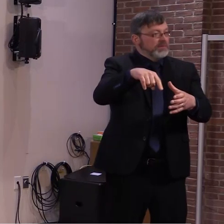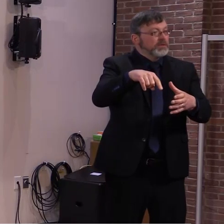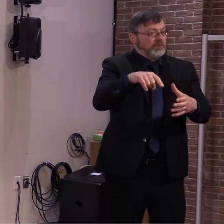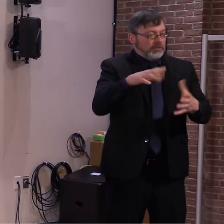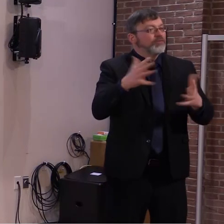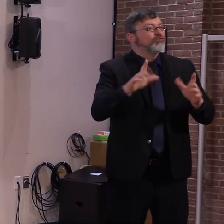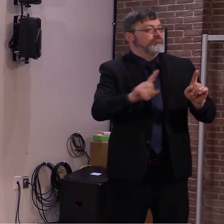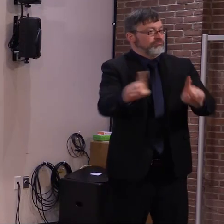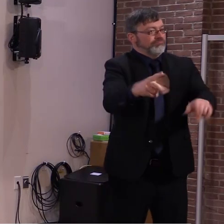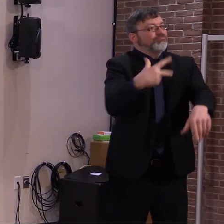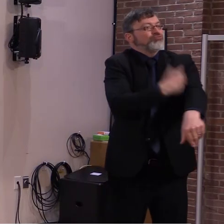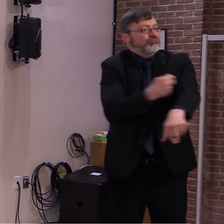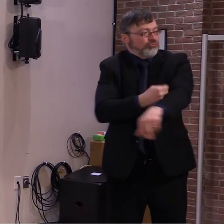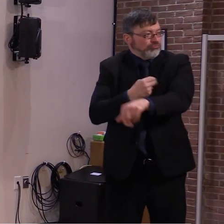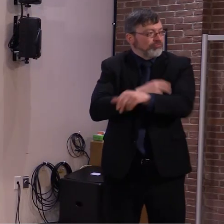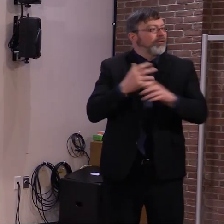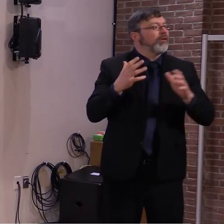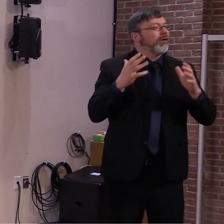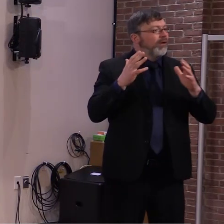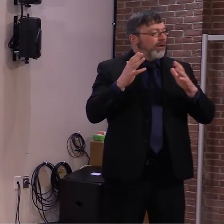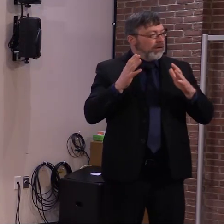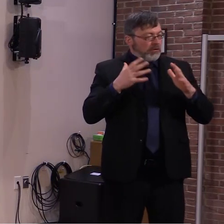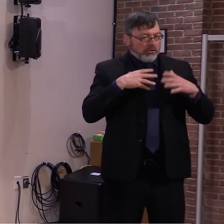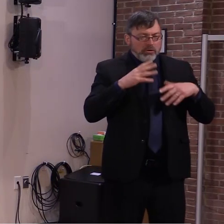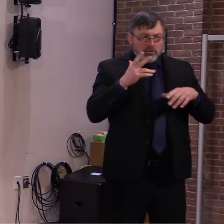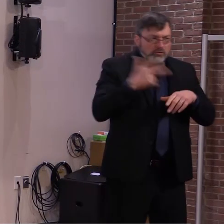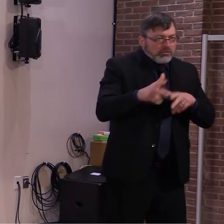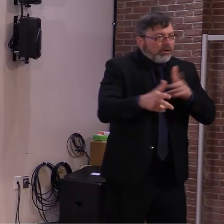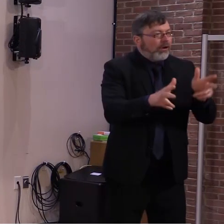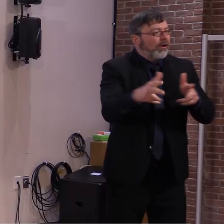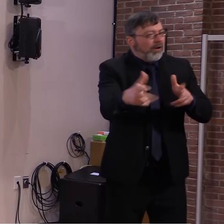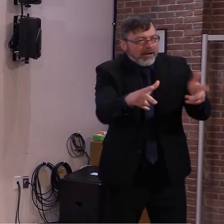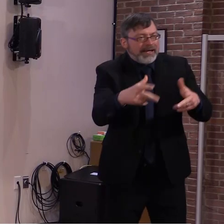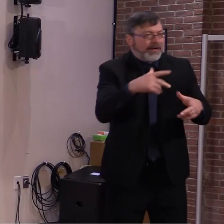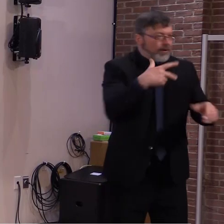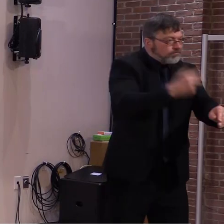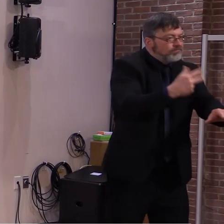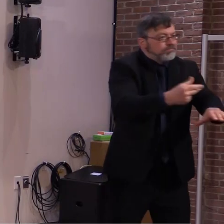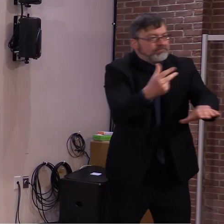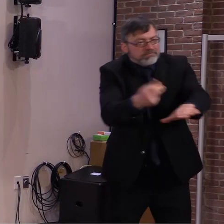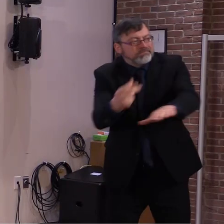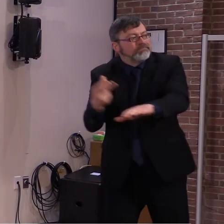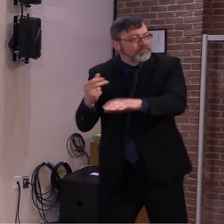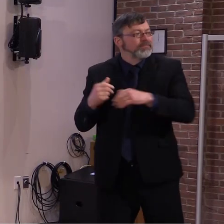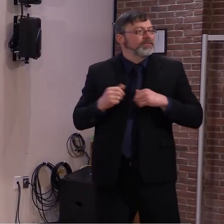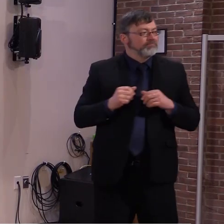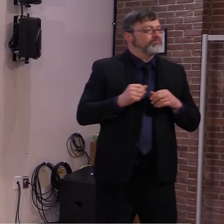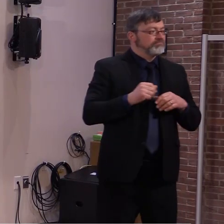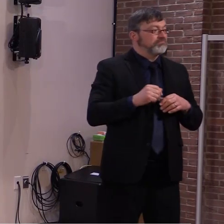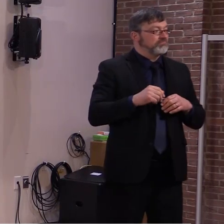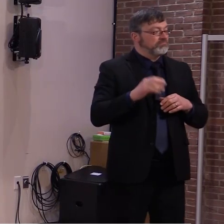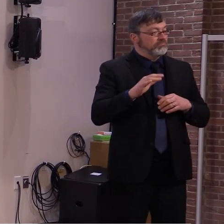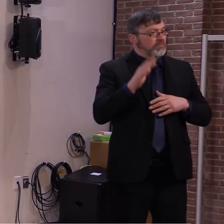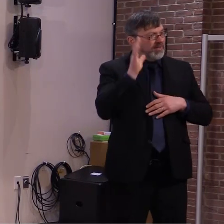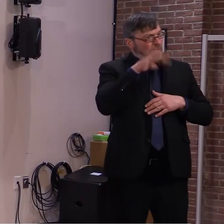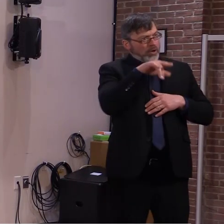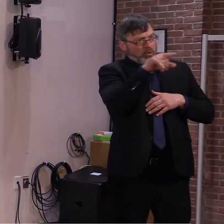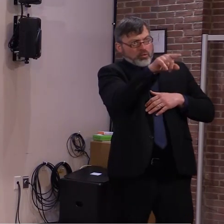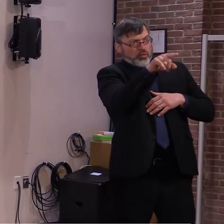time homebound Vermonters have to wait for an appointment. Those that are homebound and qualify for vaccination can